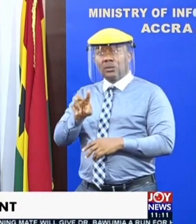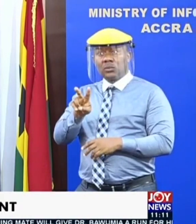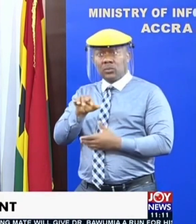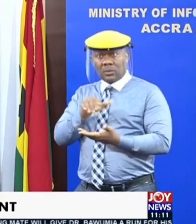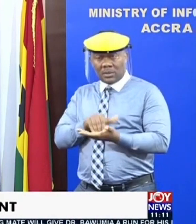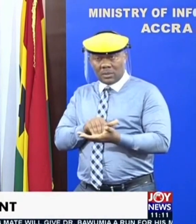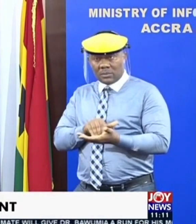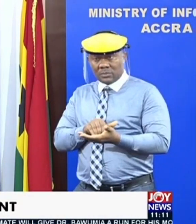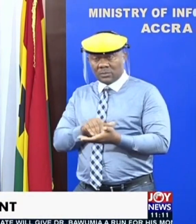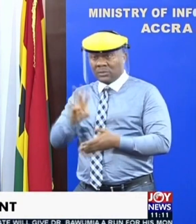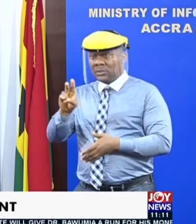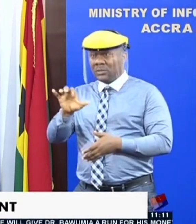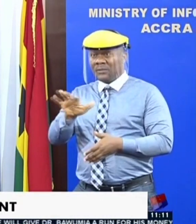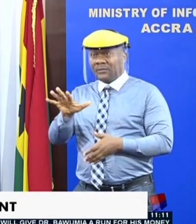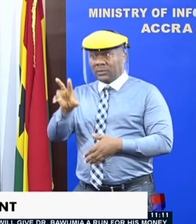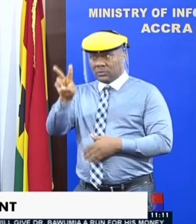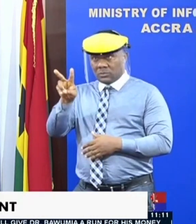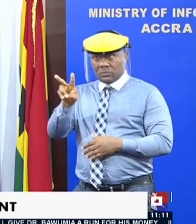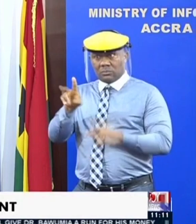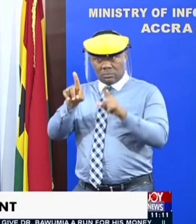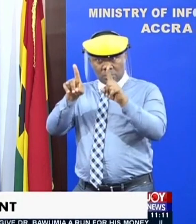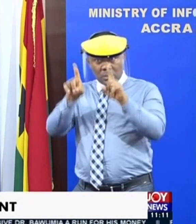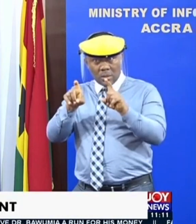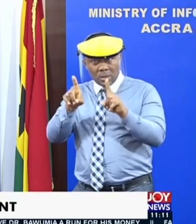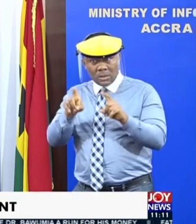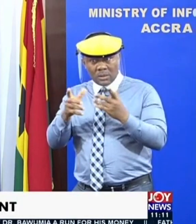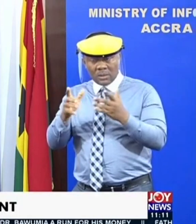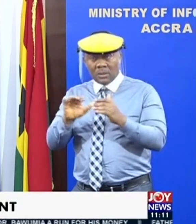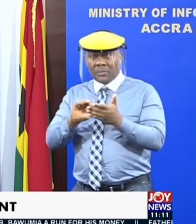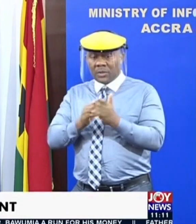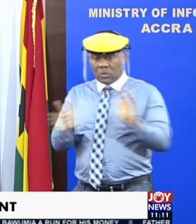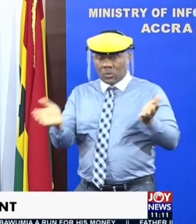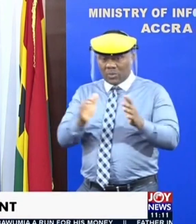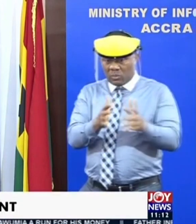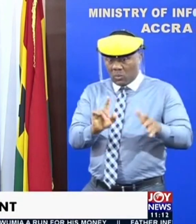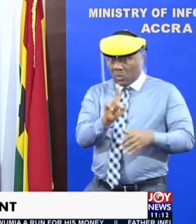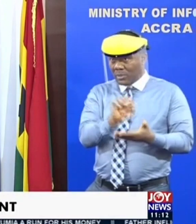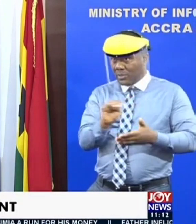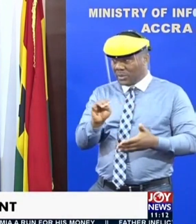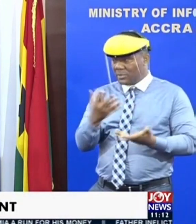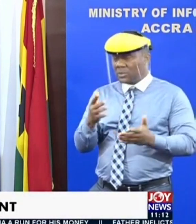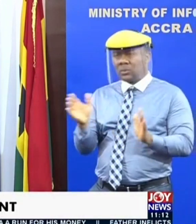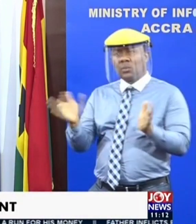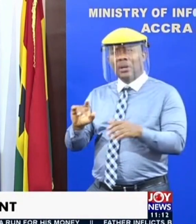382,752 tests, bringing our tests per million population to about